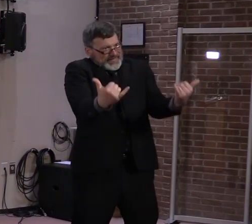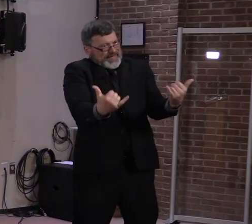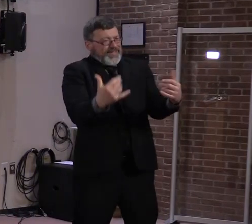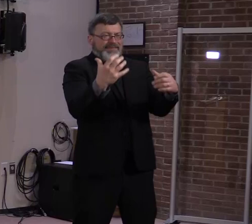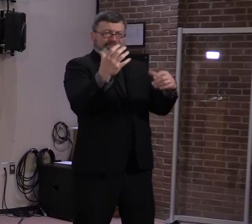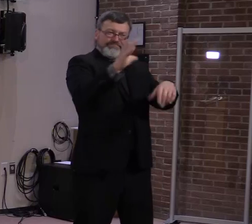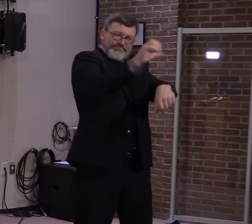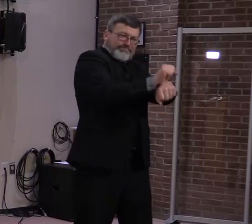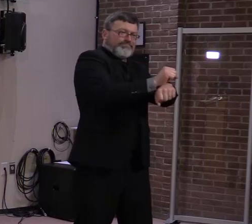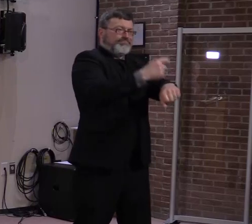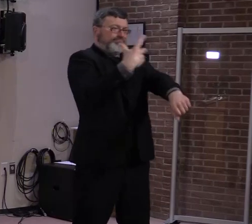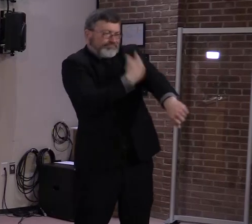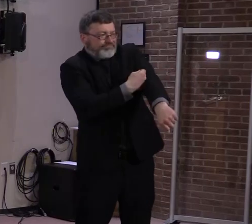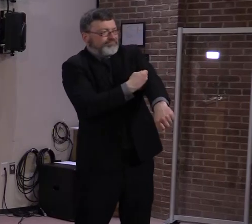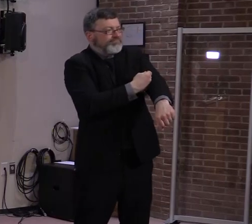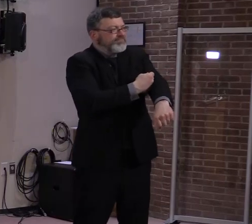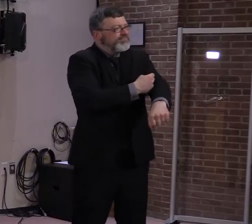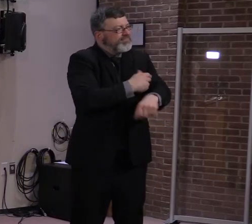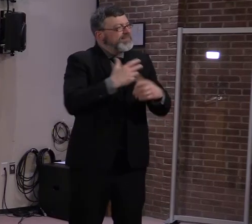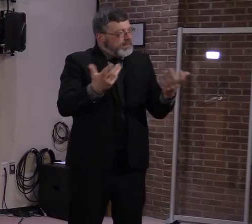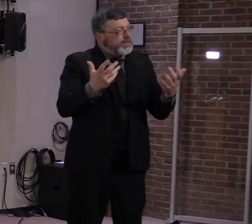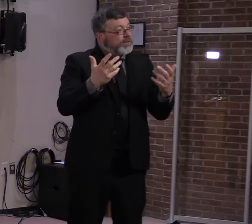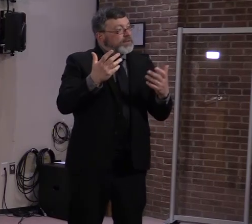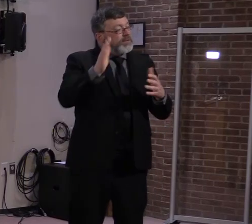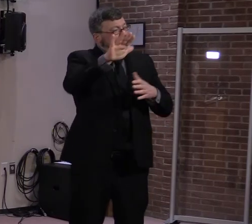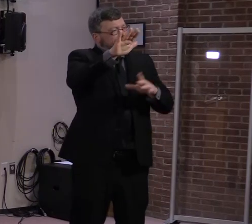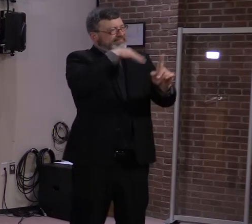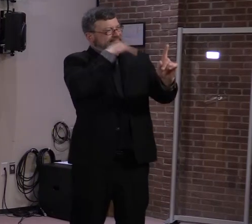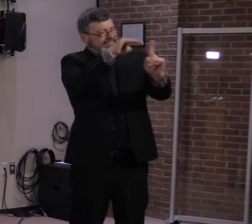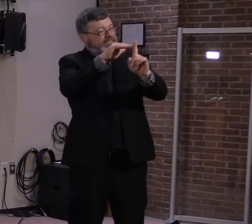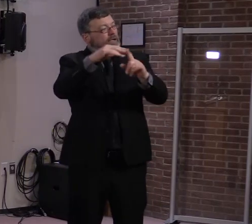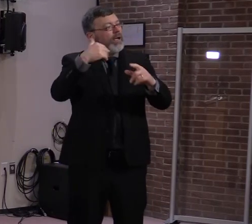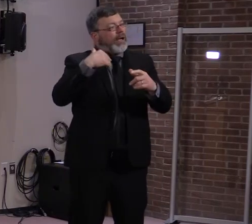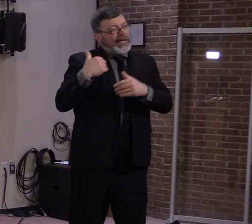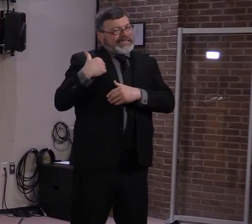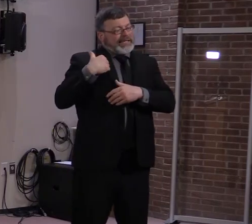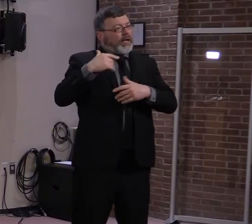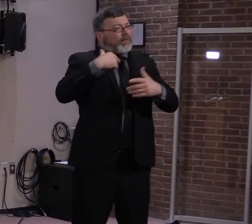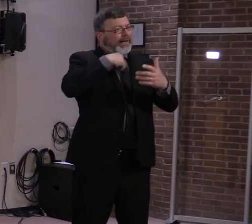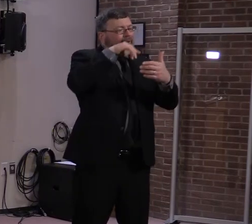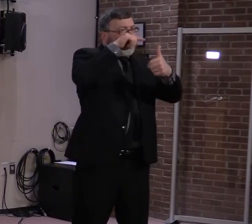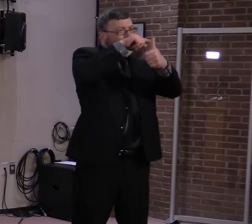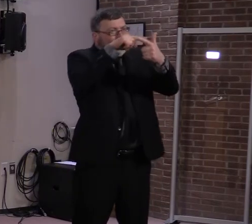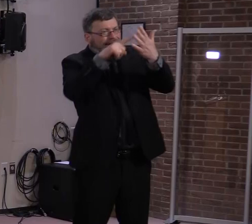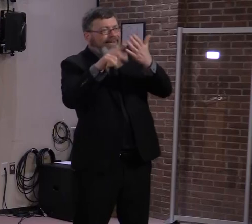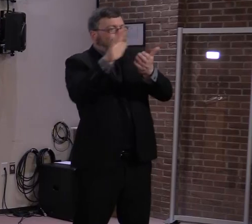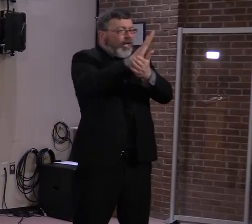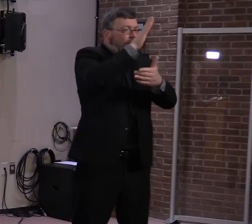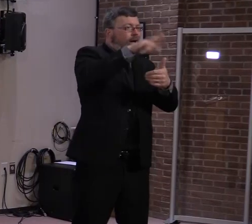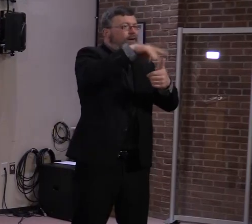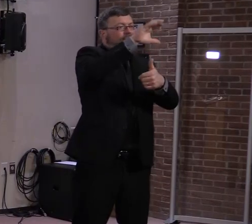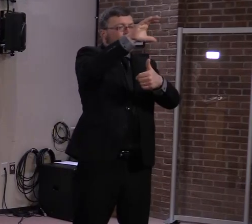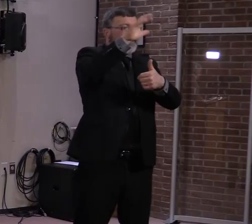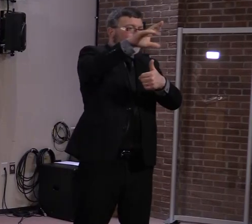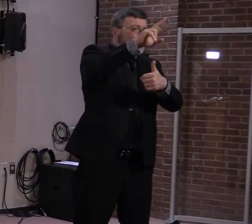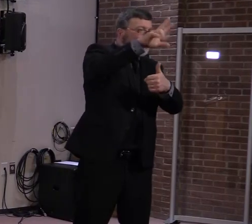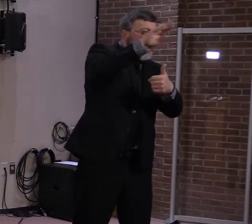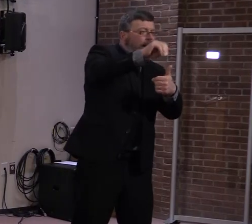clinics are open to everyone. But obviously, we are targeting this age group that we talked about, 18